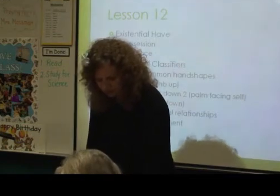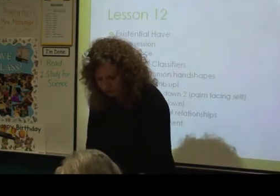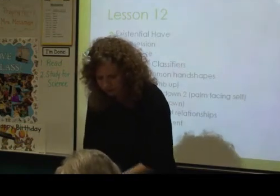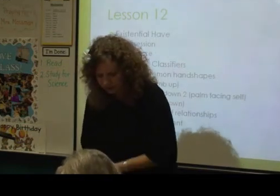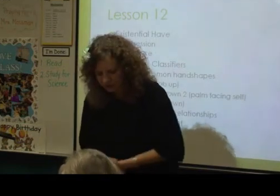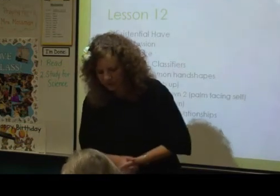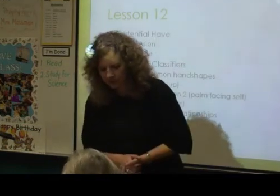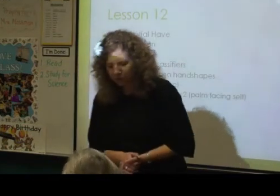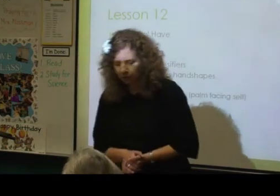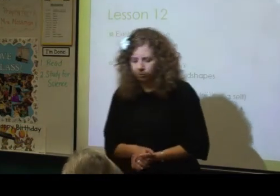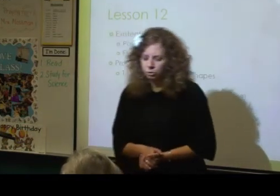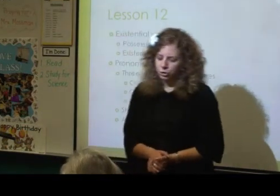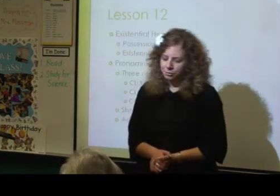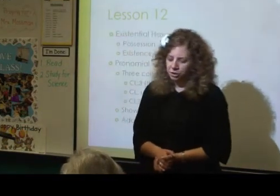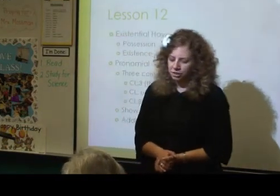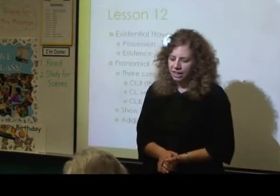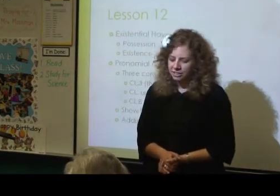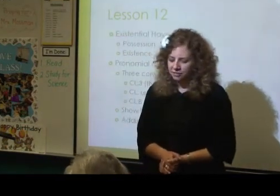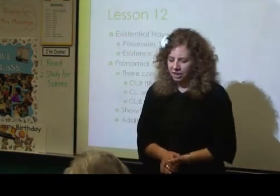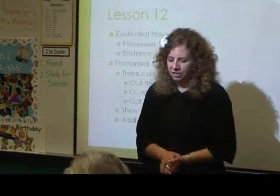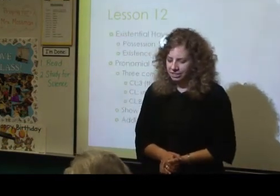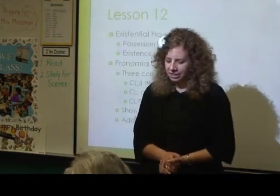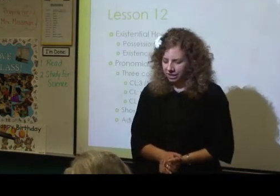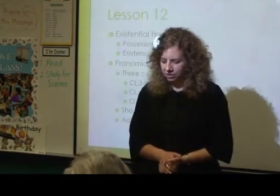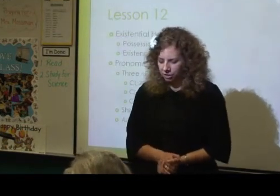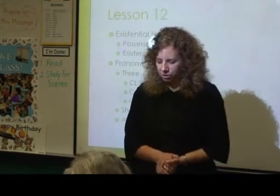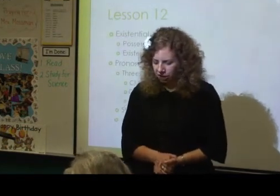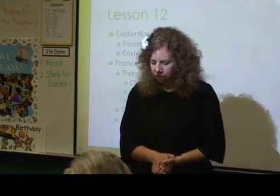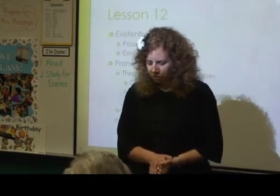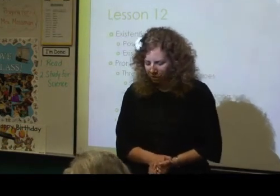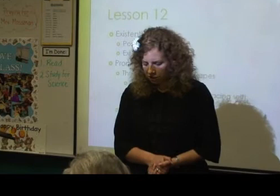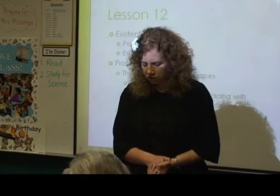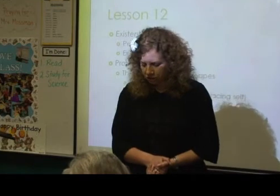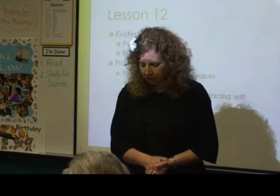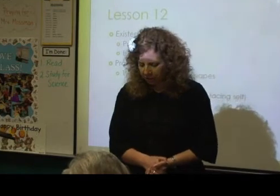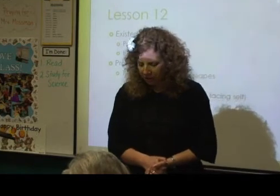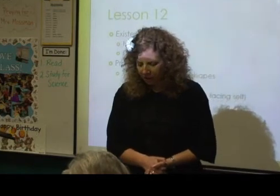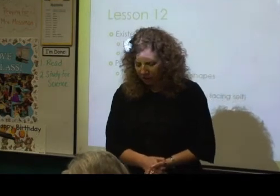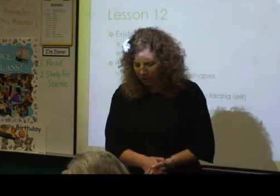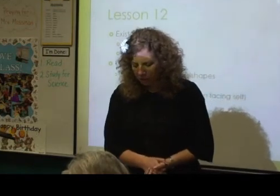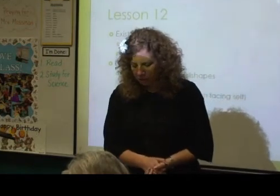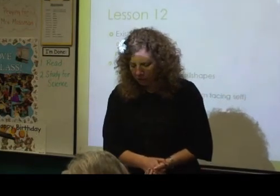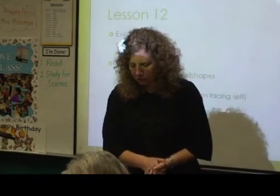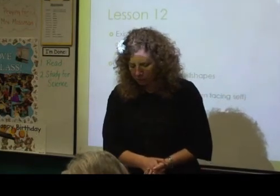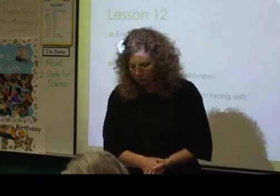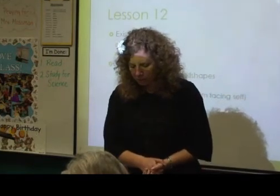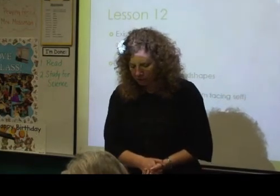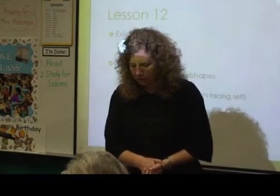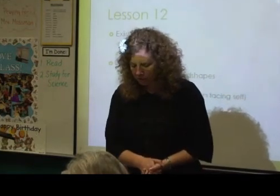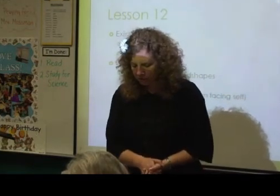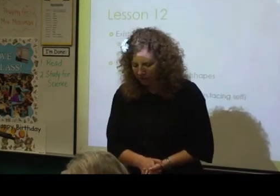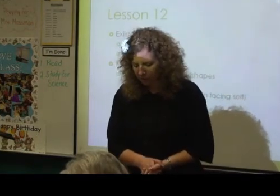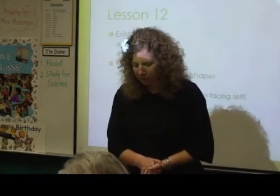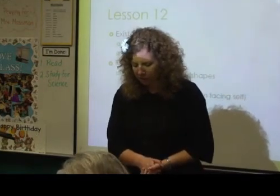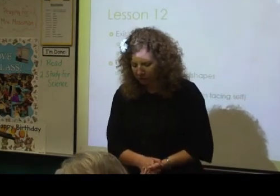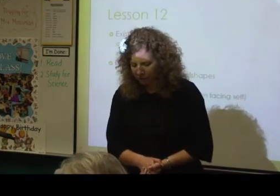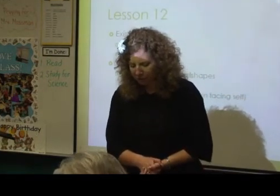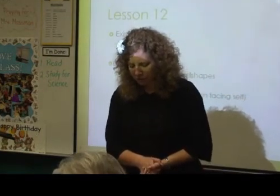This one, it says, using pronomial classifiers, indicate the location relationship of the objects or persons in the following picture. Use the